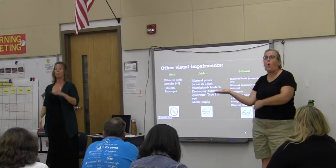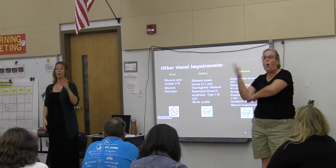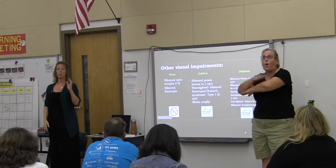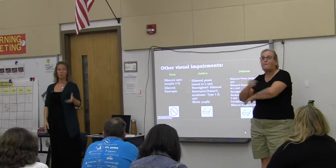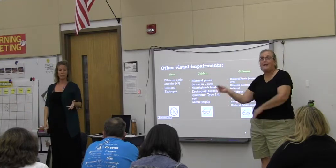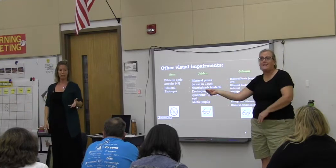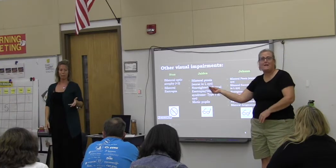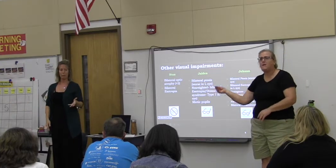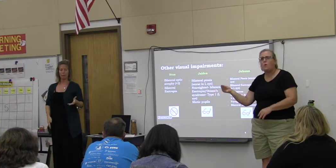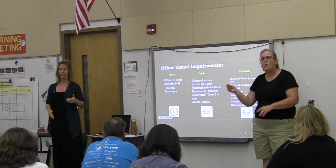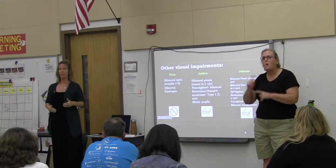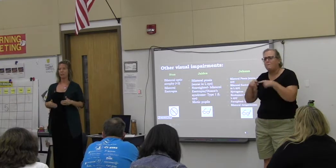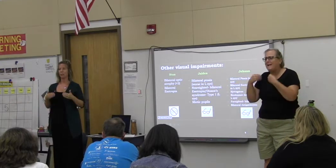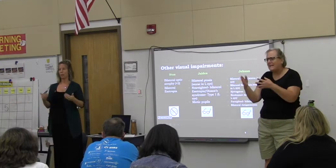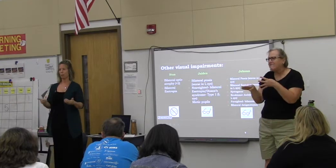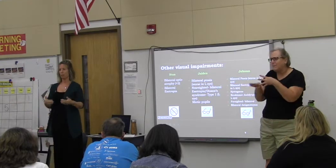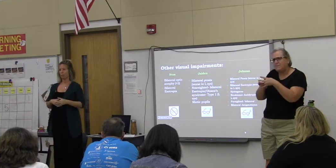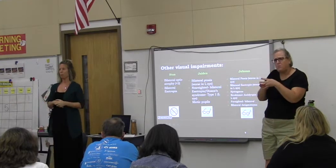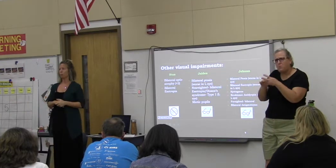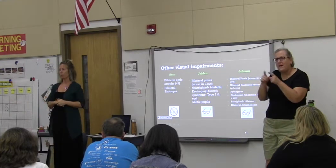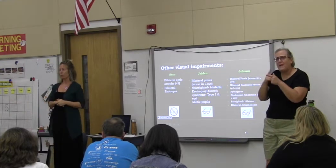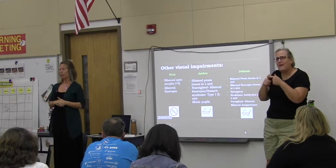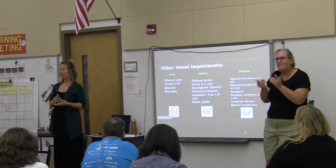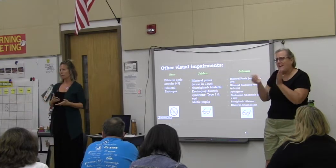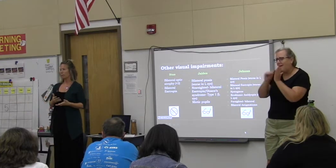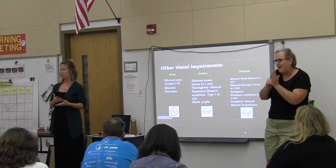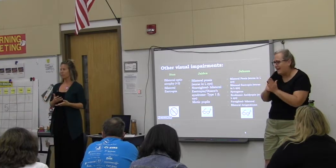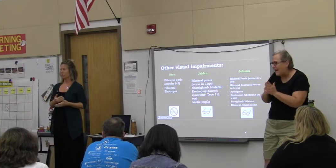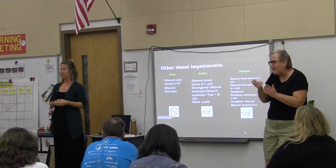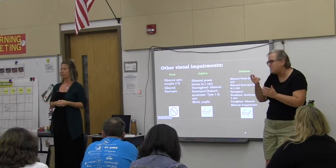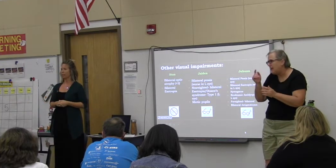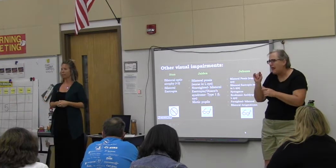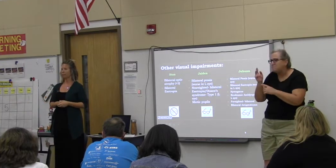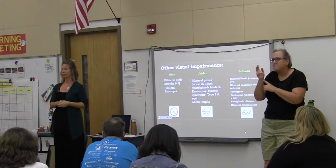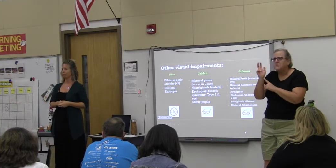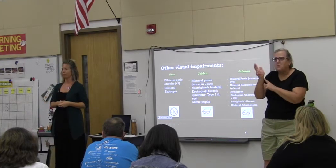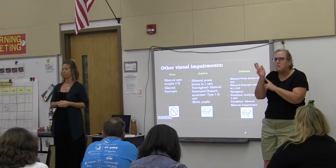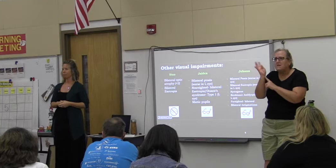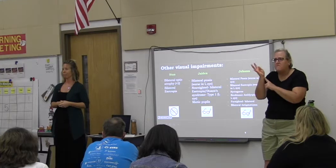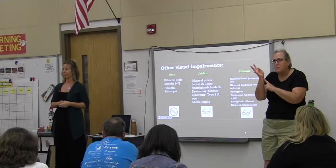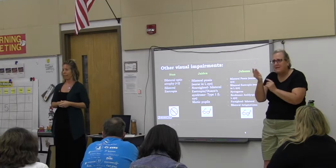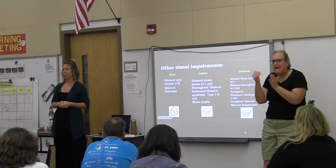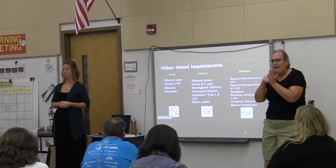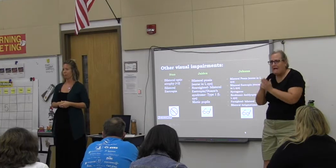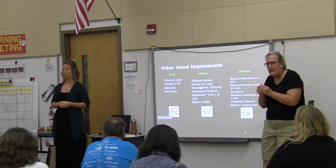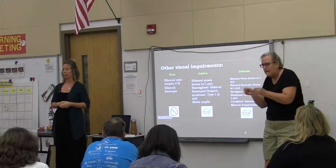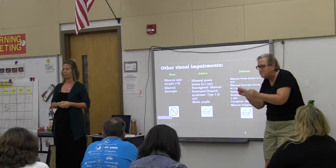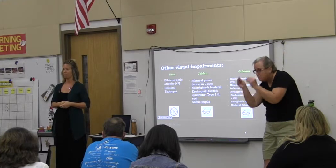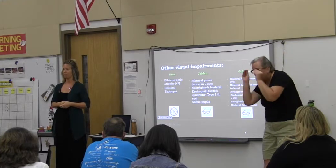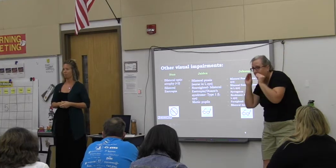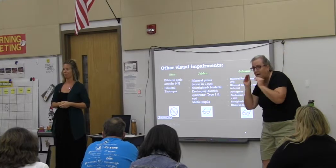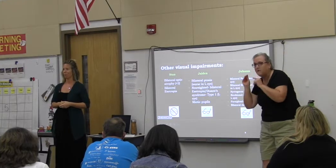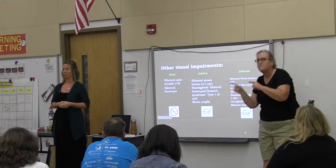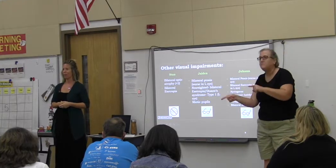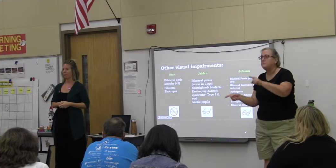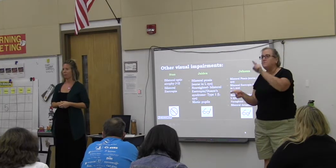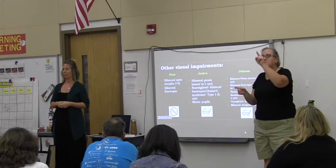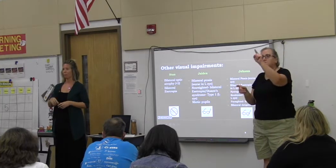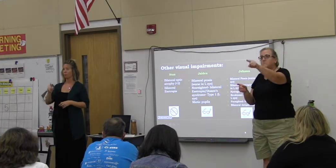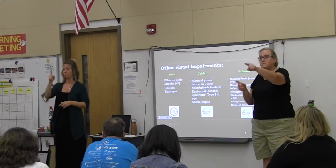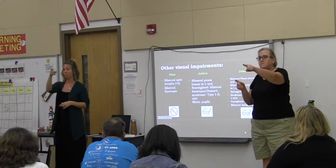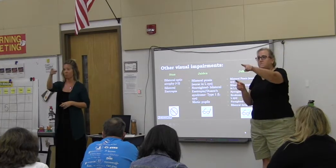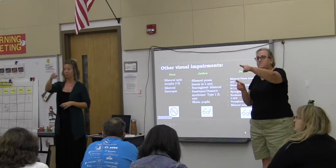day, but I would give them a break and then try to present them within a couple minutes later. And have them put them back on.